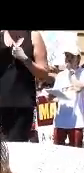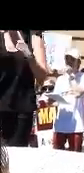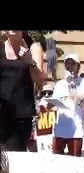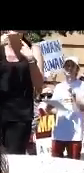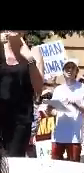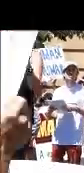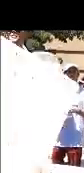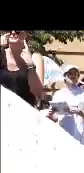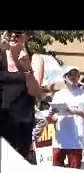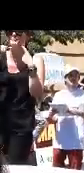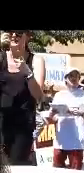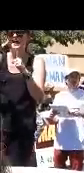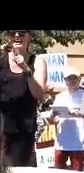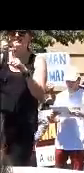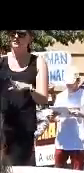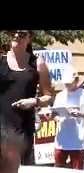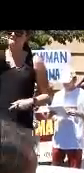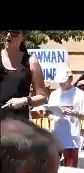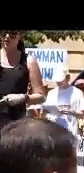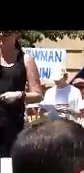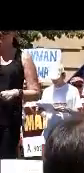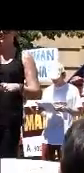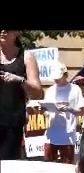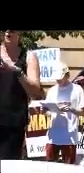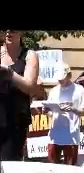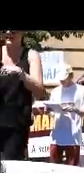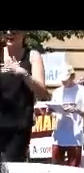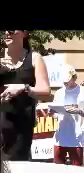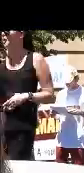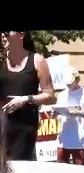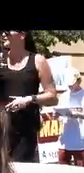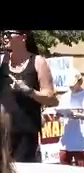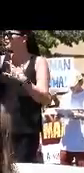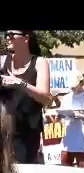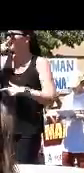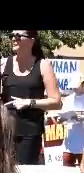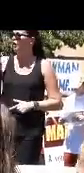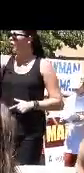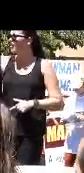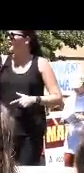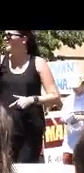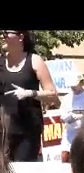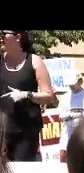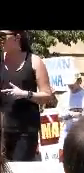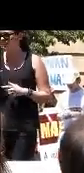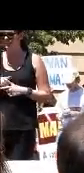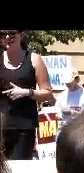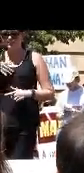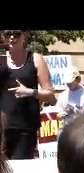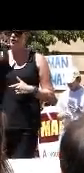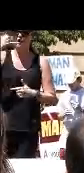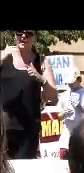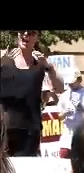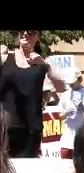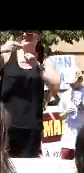their phone lines jam with overuse. We need to tell them until their inboxes are